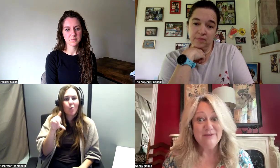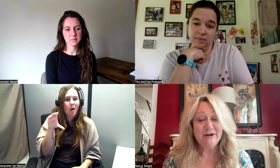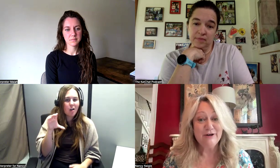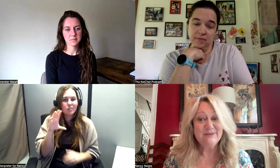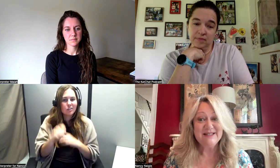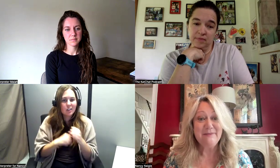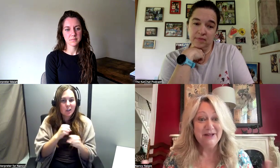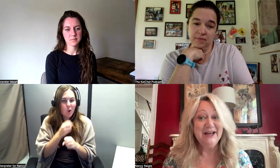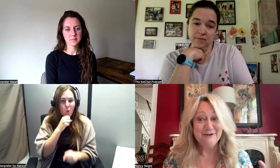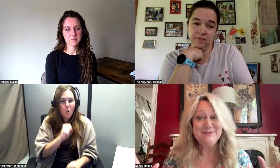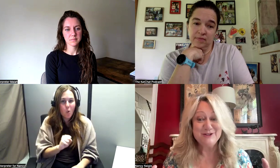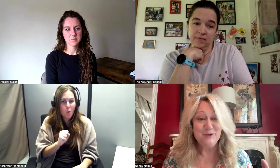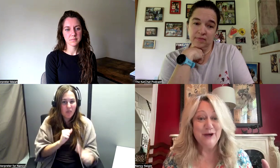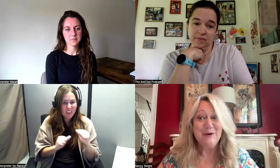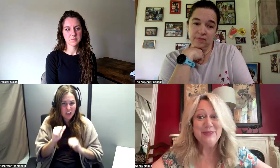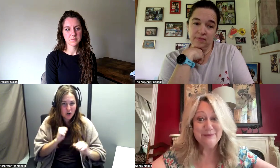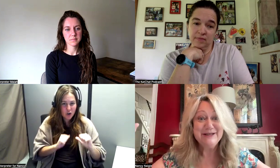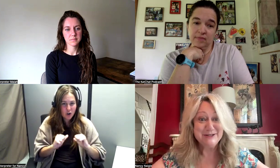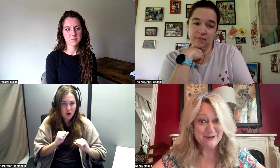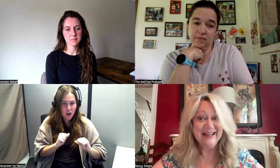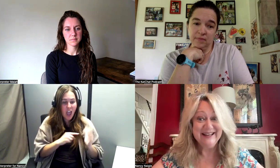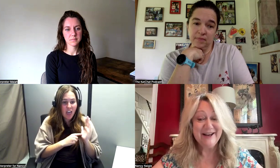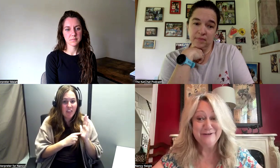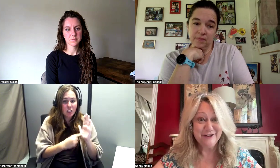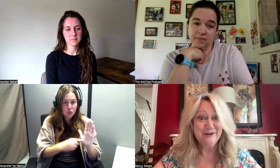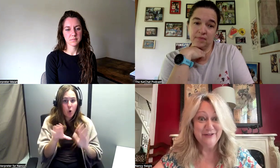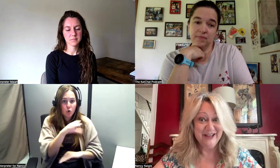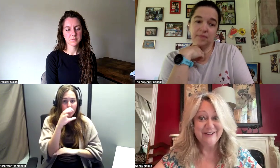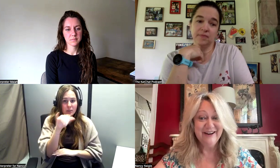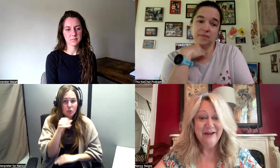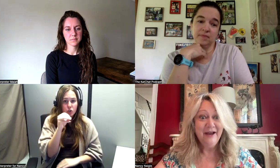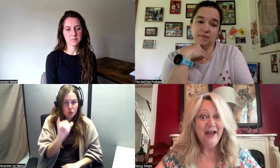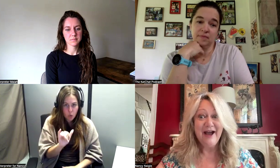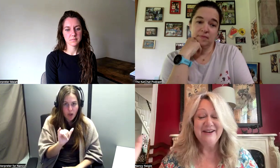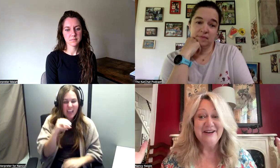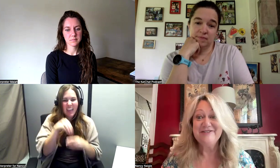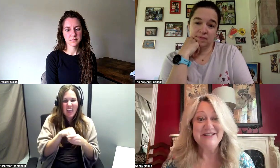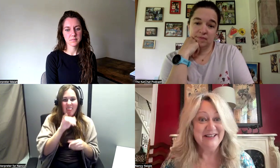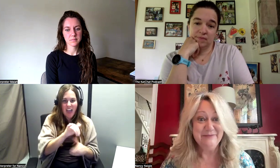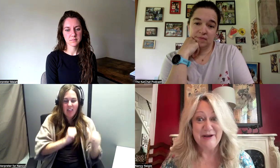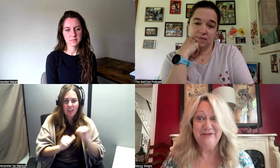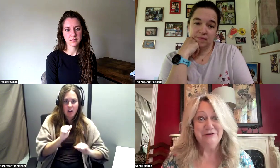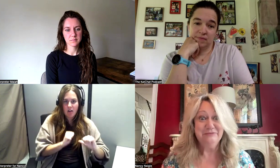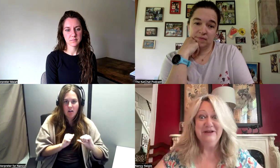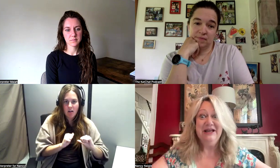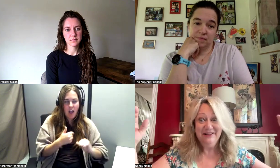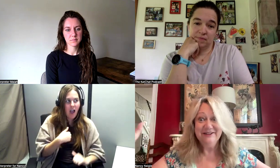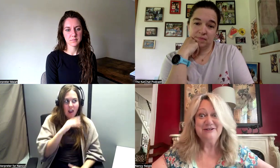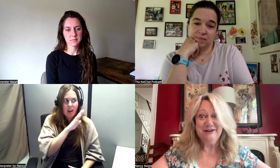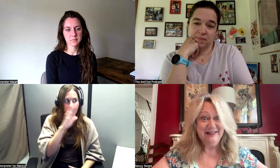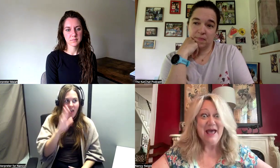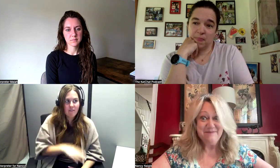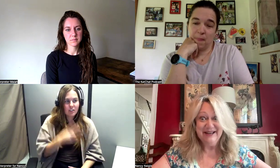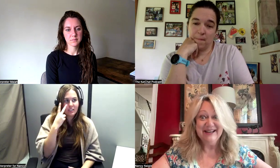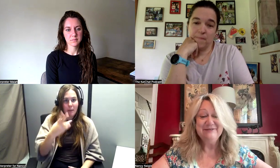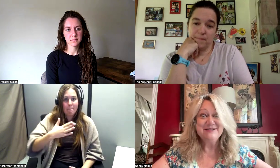that hometown Christmas, they played Christmas Joy on the big screen in that 100-year-old theater. I had never seen my film in a